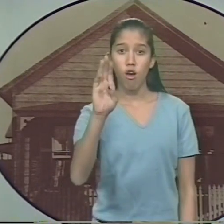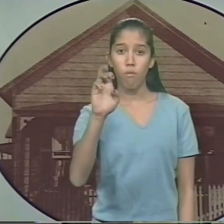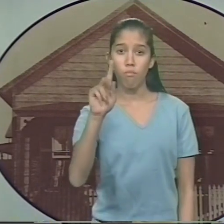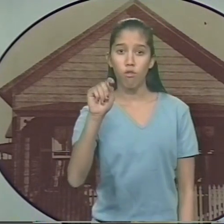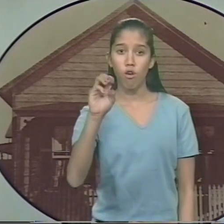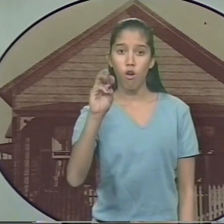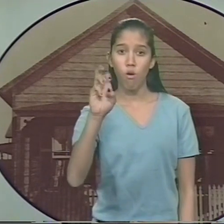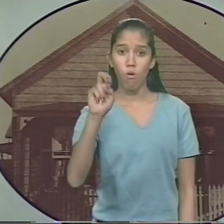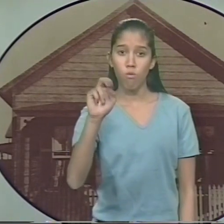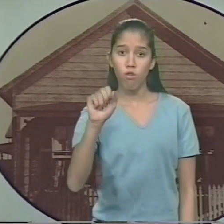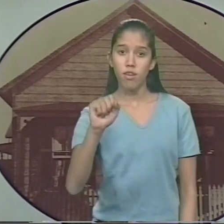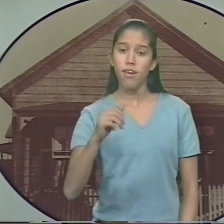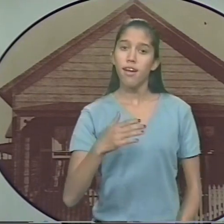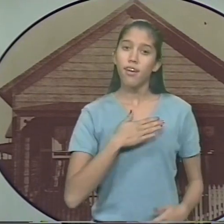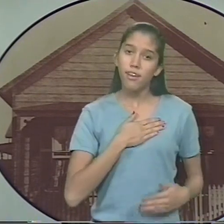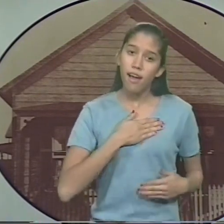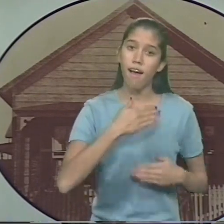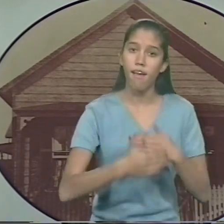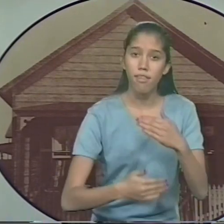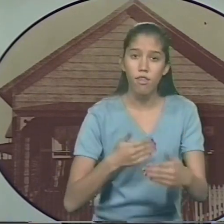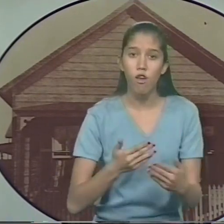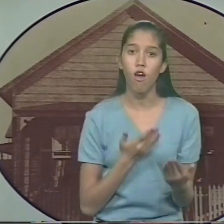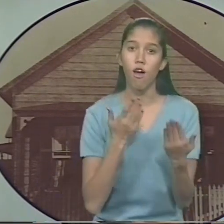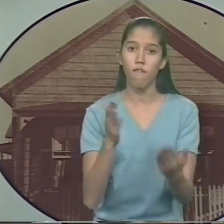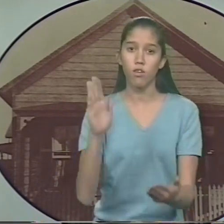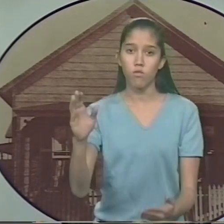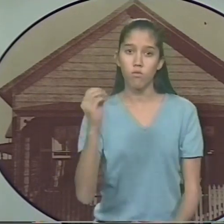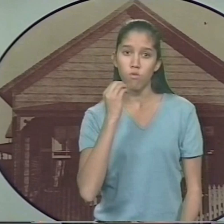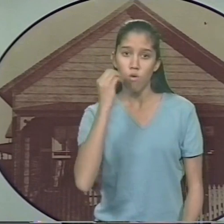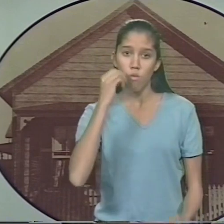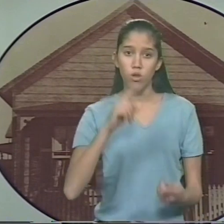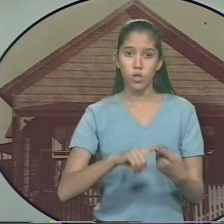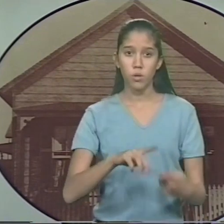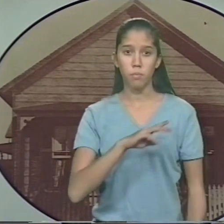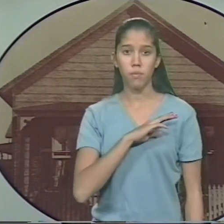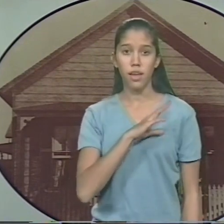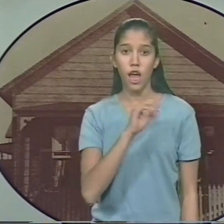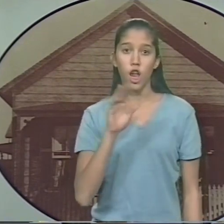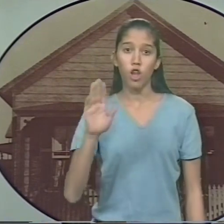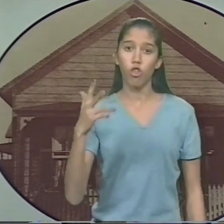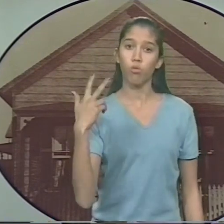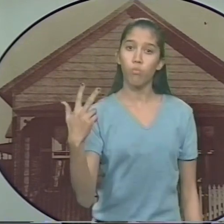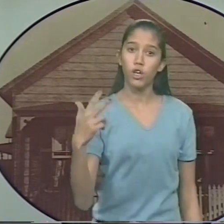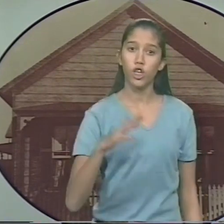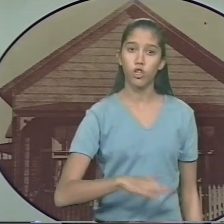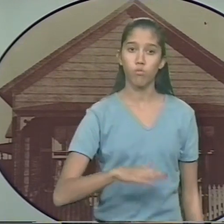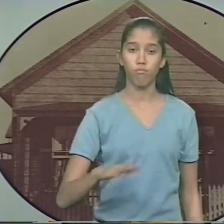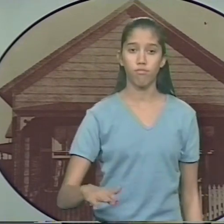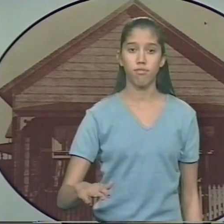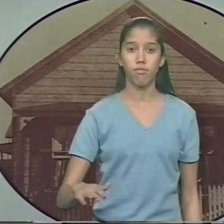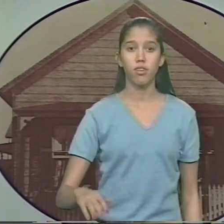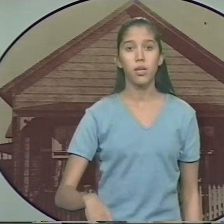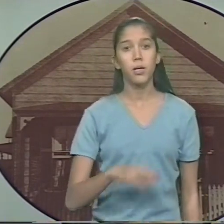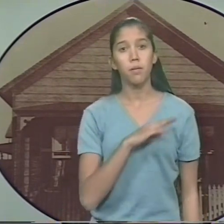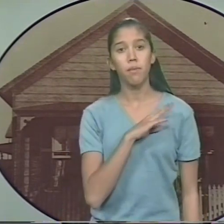Owens kindly offered his home to Biddy and her 3 children. Biddy and her family moved in with the Owens